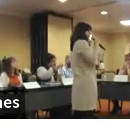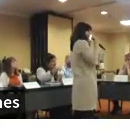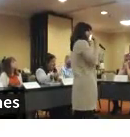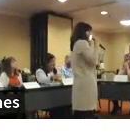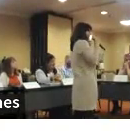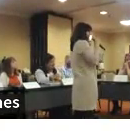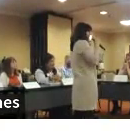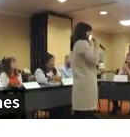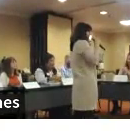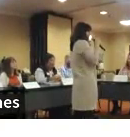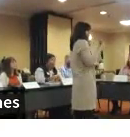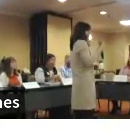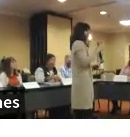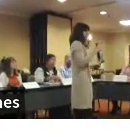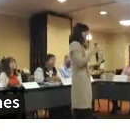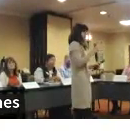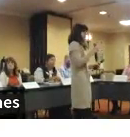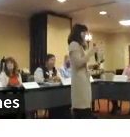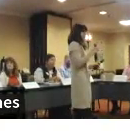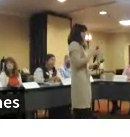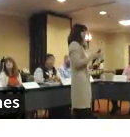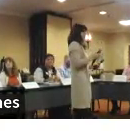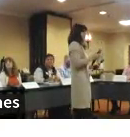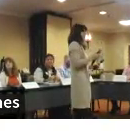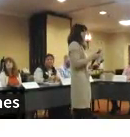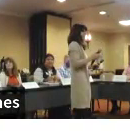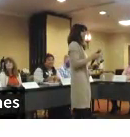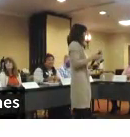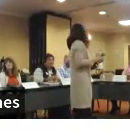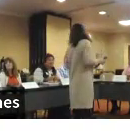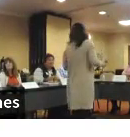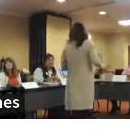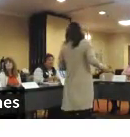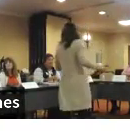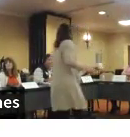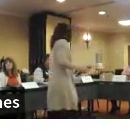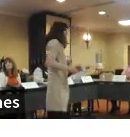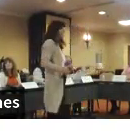Anxiety. Anxiety is number 3.